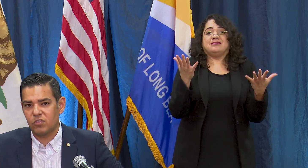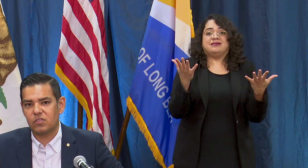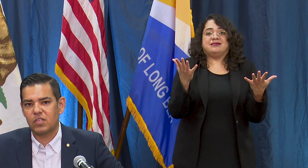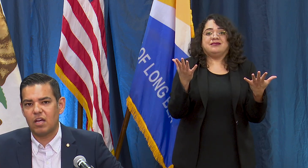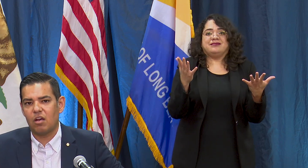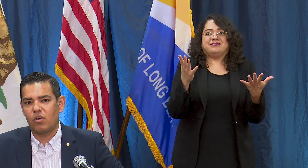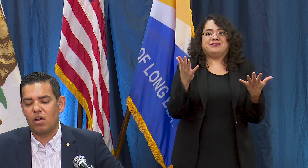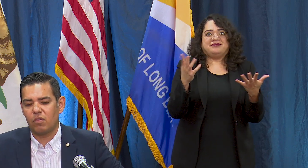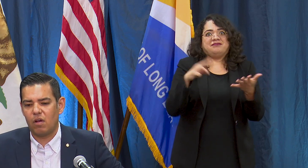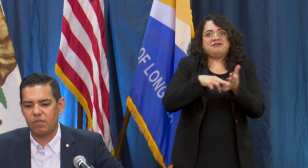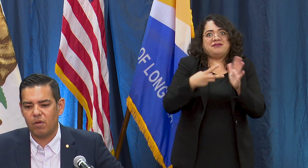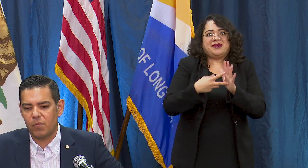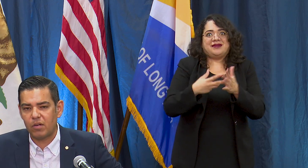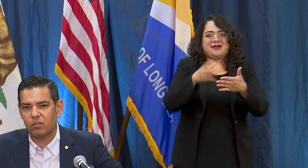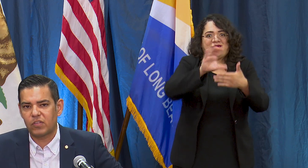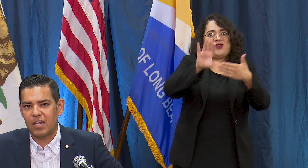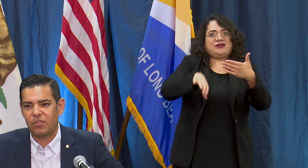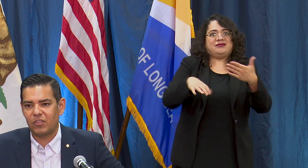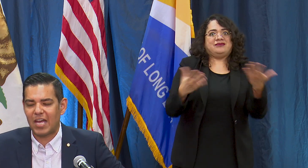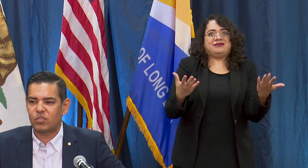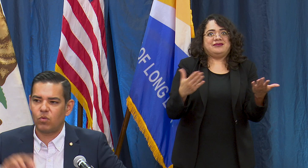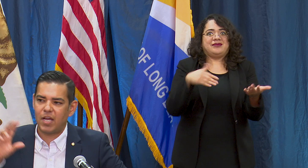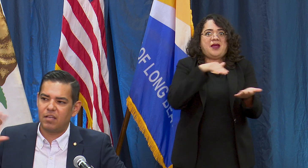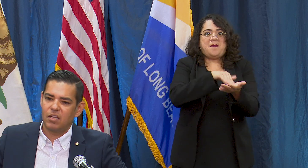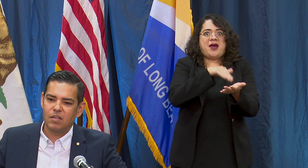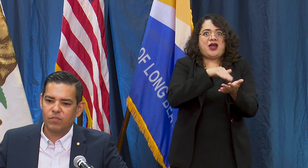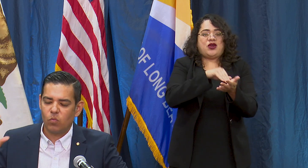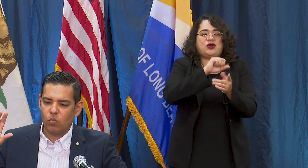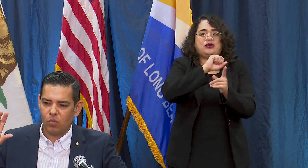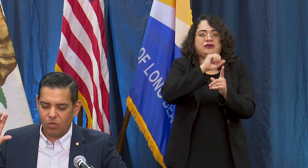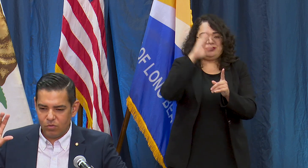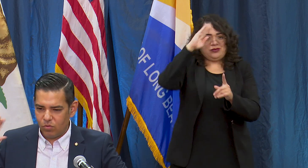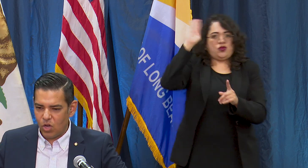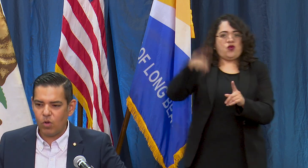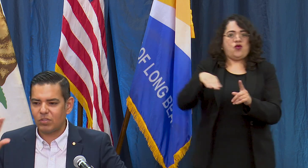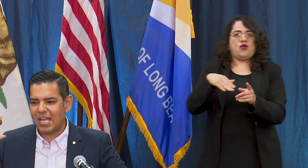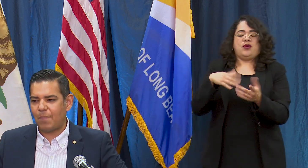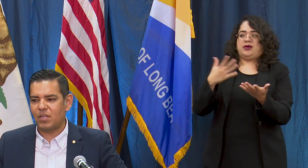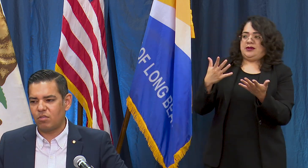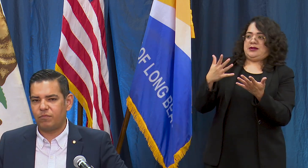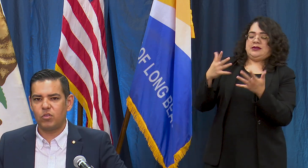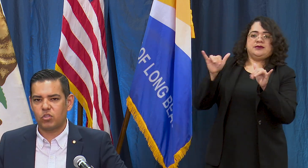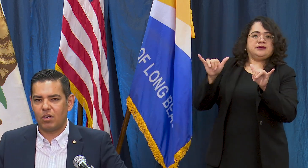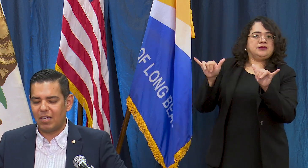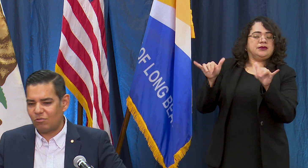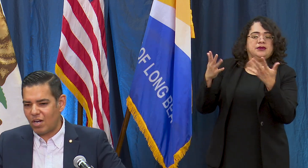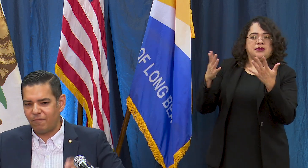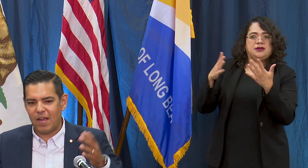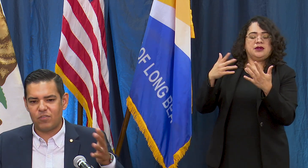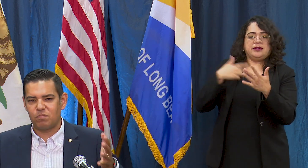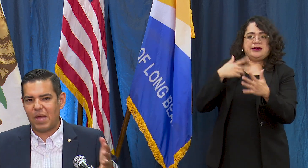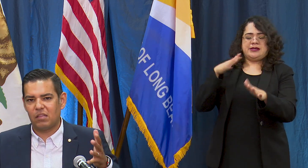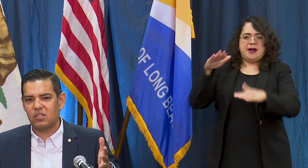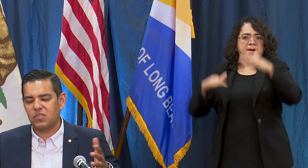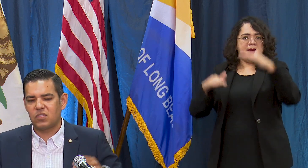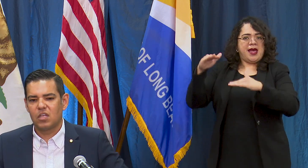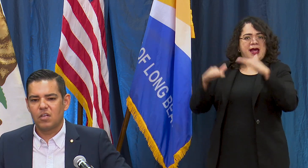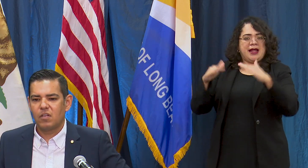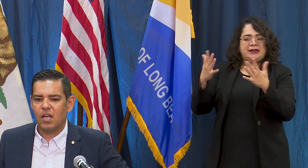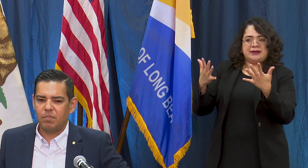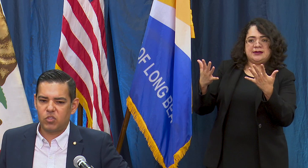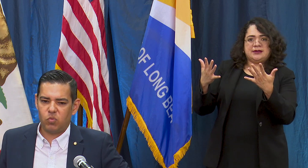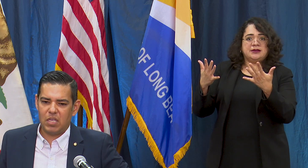other challenges on the medical side. And I think that's why knowing what's going to happen here in the future and trying to find this